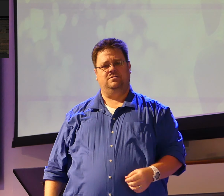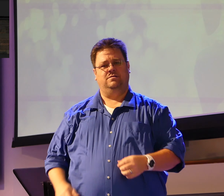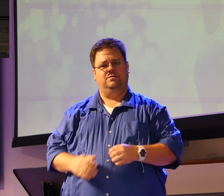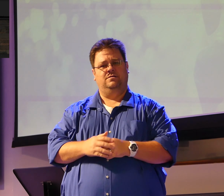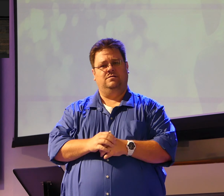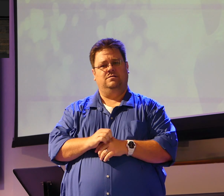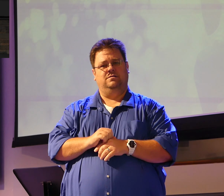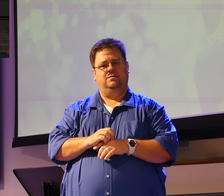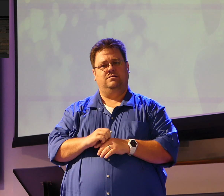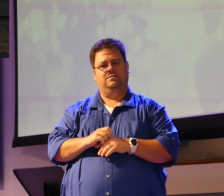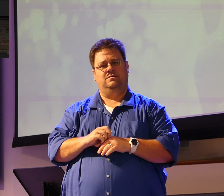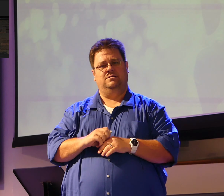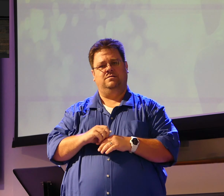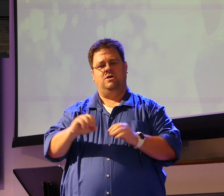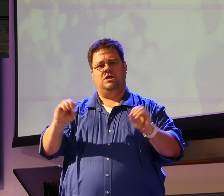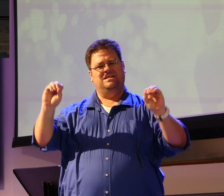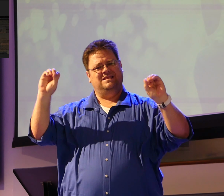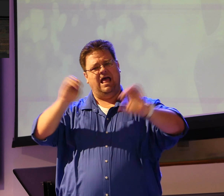ashamed huh